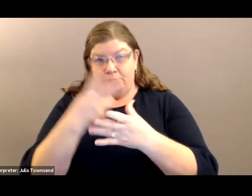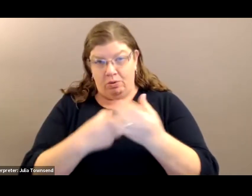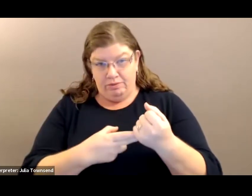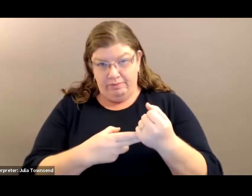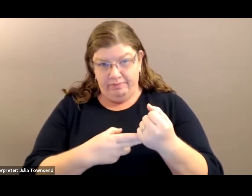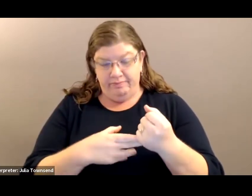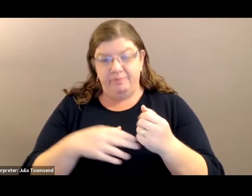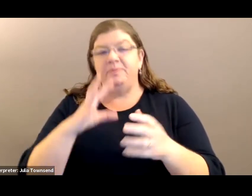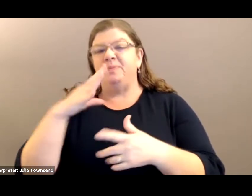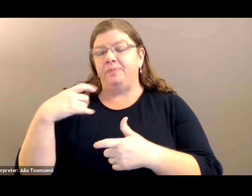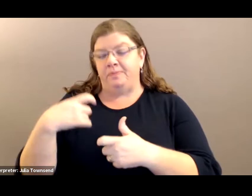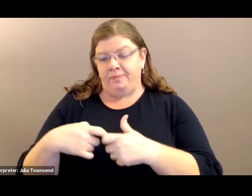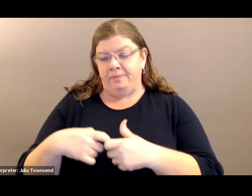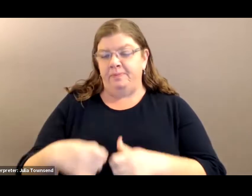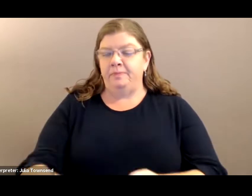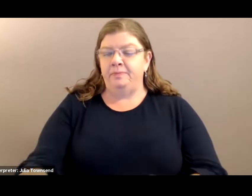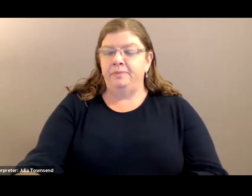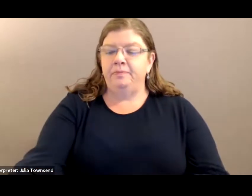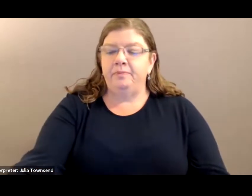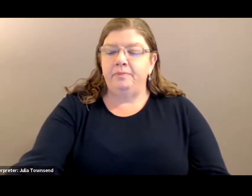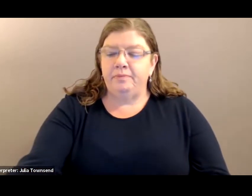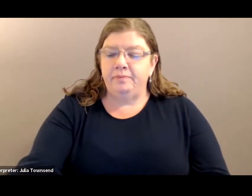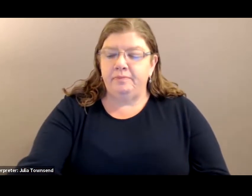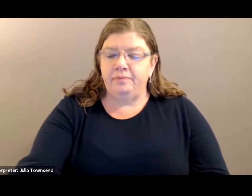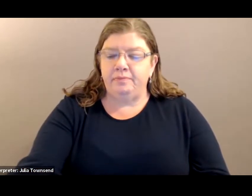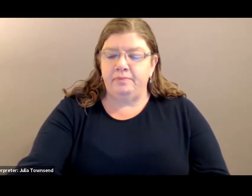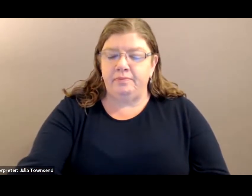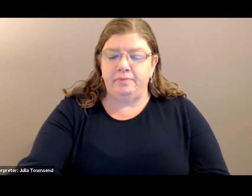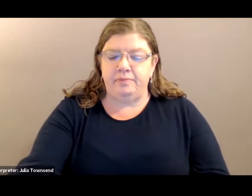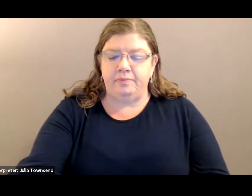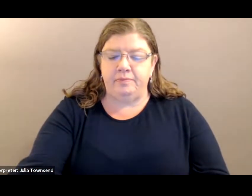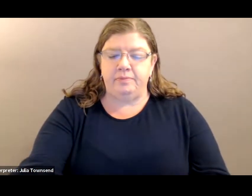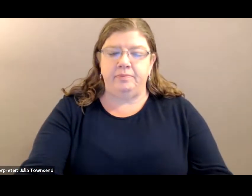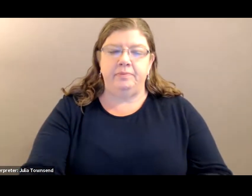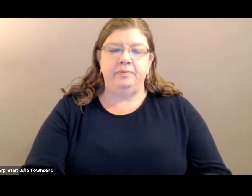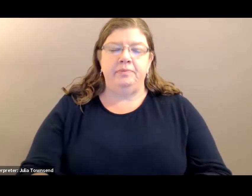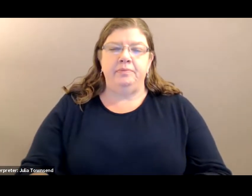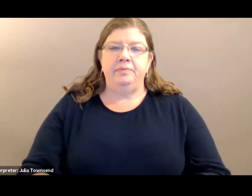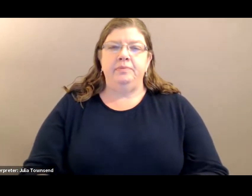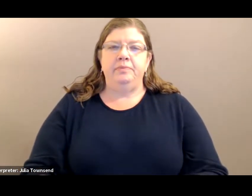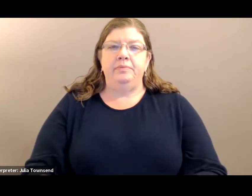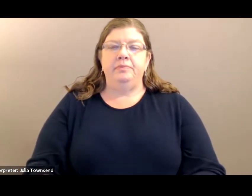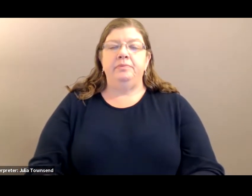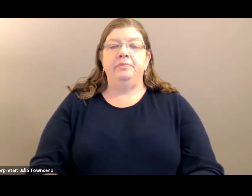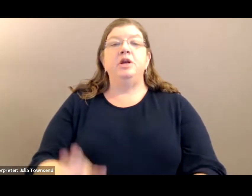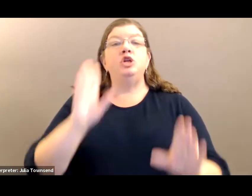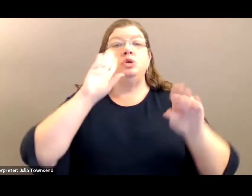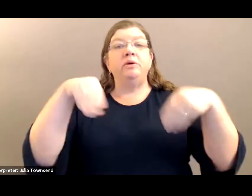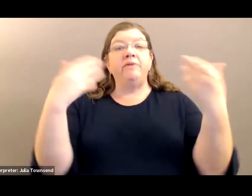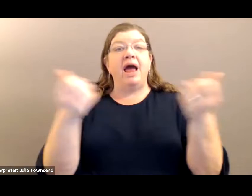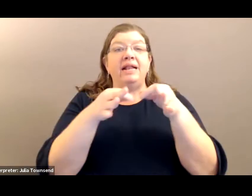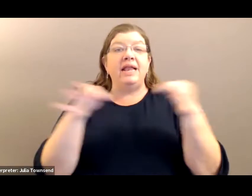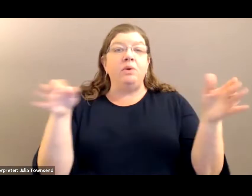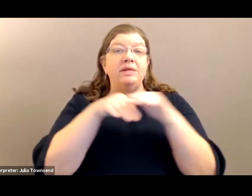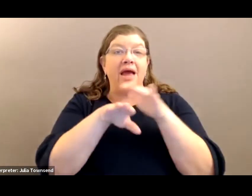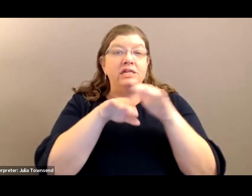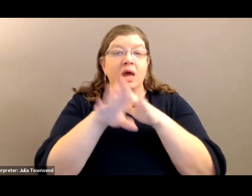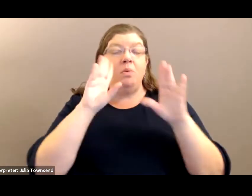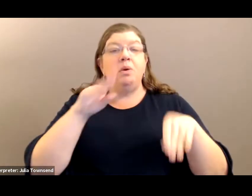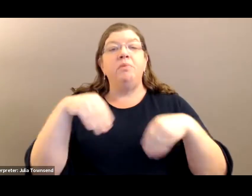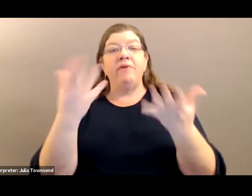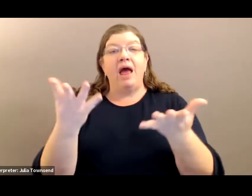Buenas tardes. Voy a dar este anuncio sobre la interpretación en inglés y en español. In order to provide language access, we will be